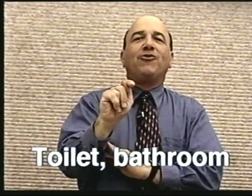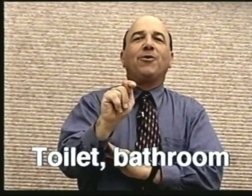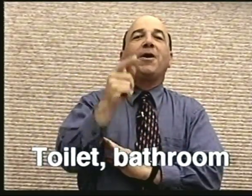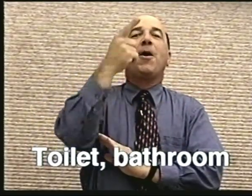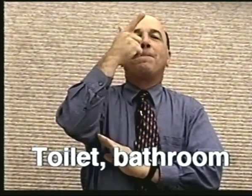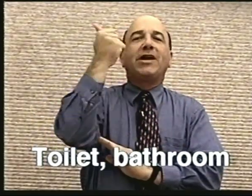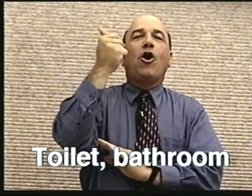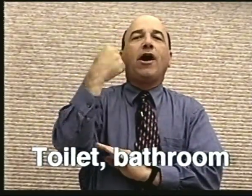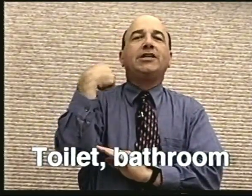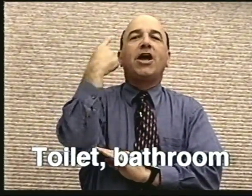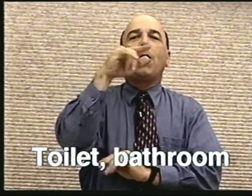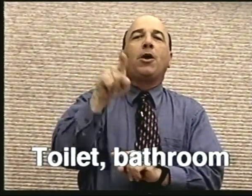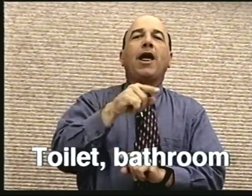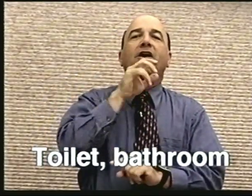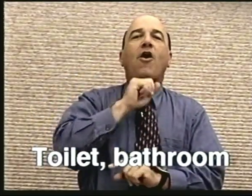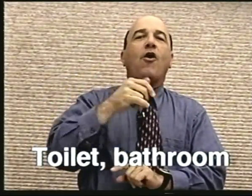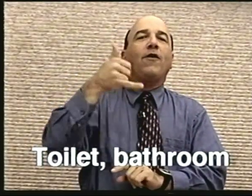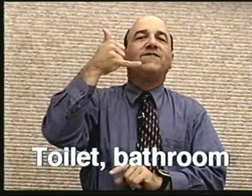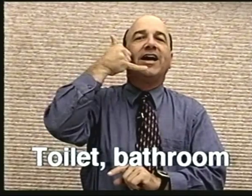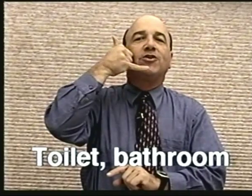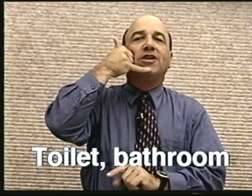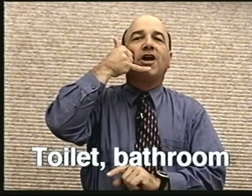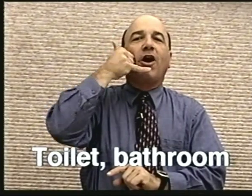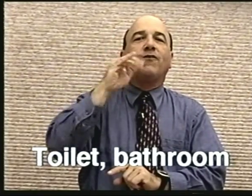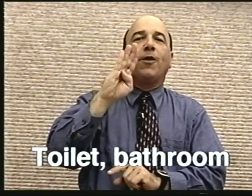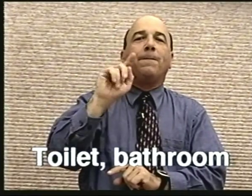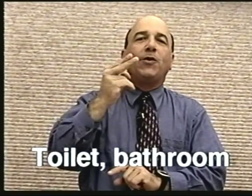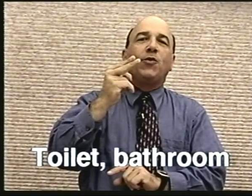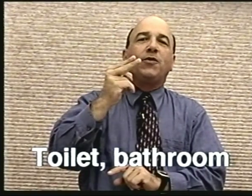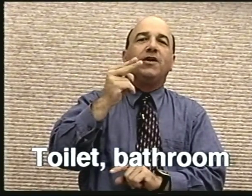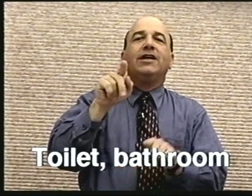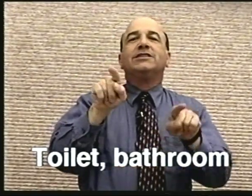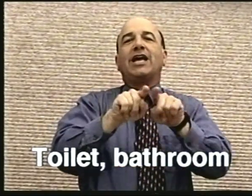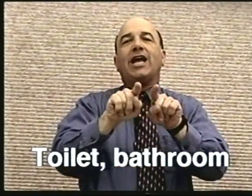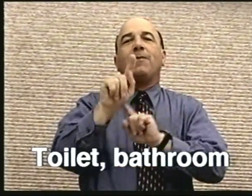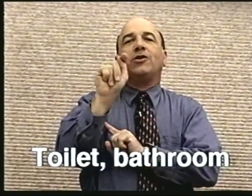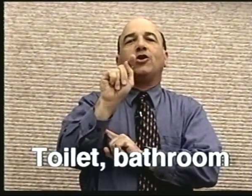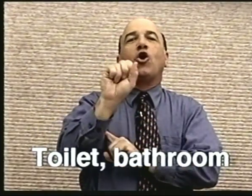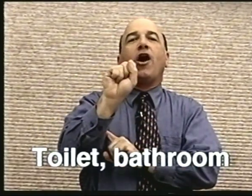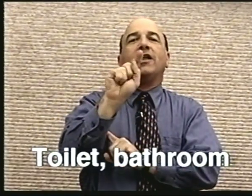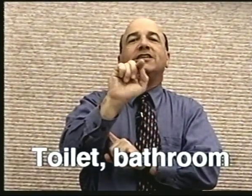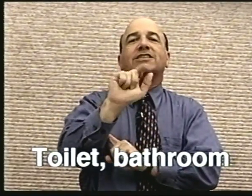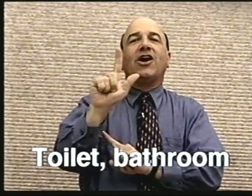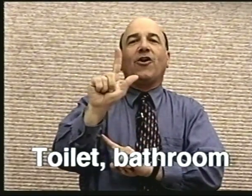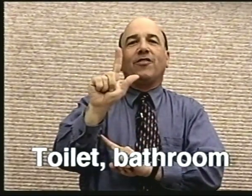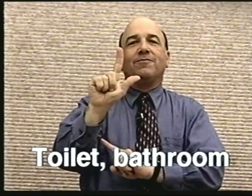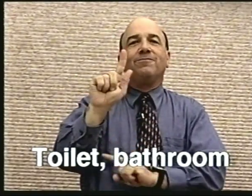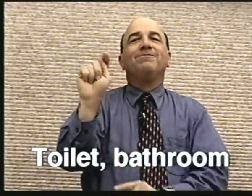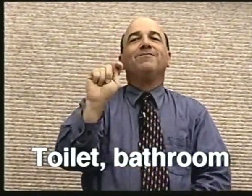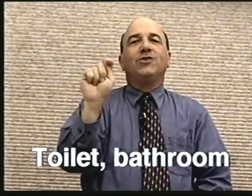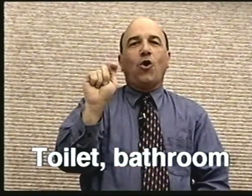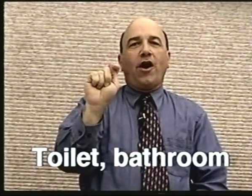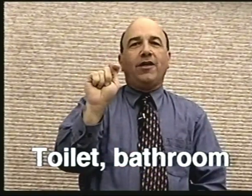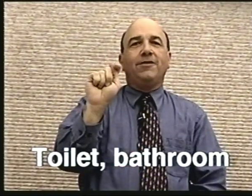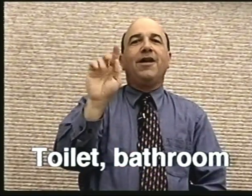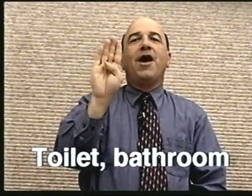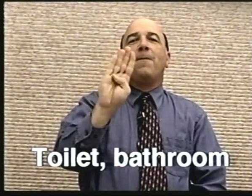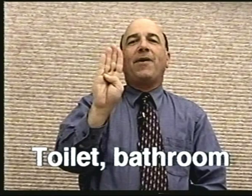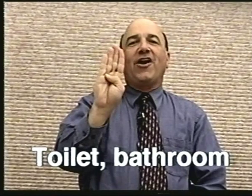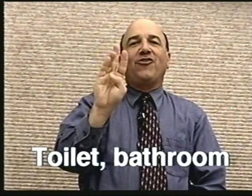bathroom because it looks like an old-fashioned telephone booth, same as a toilet stall. Toilet,